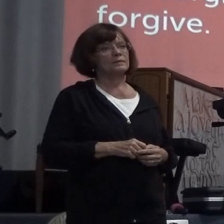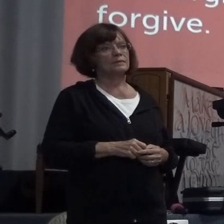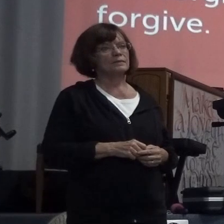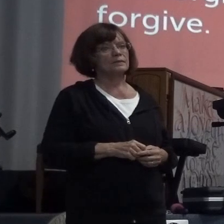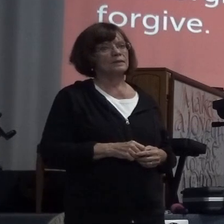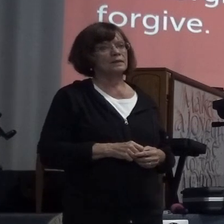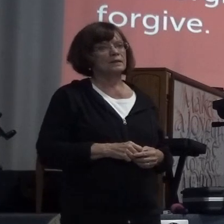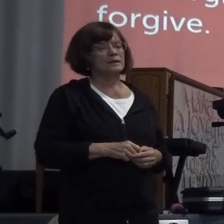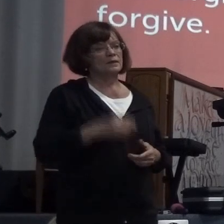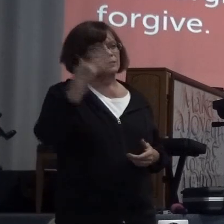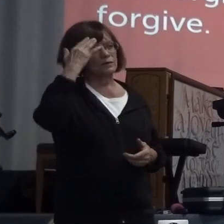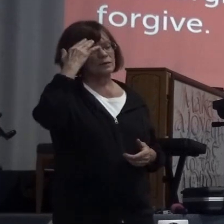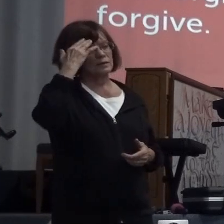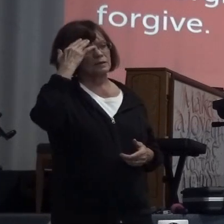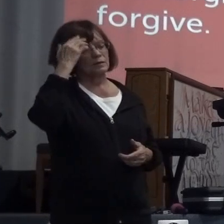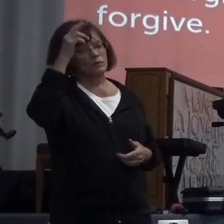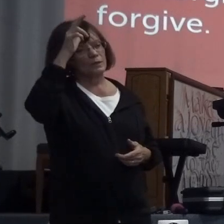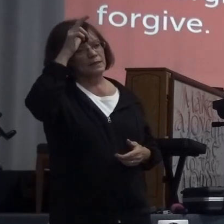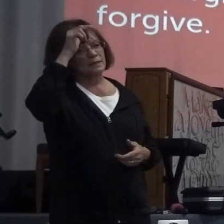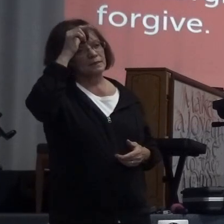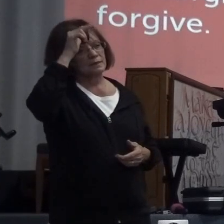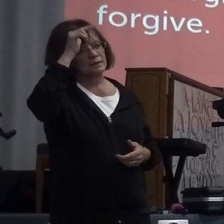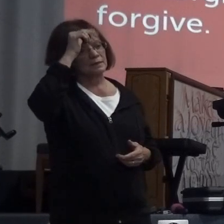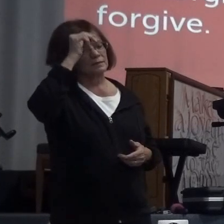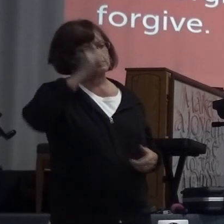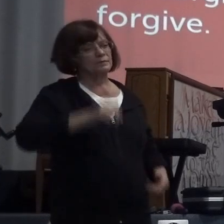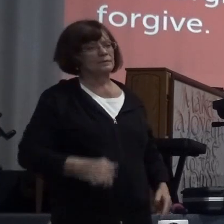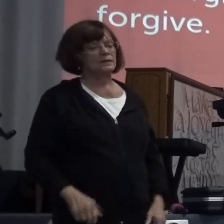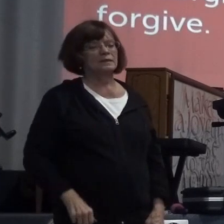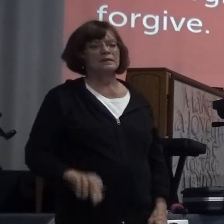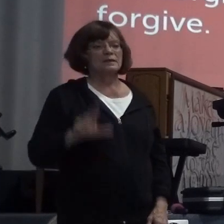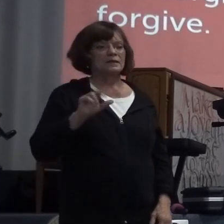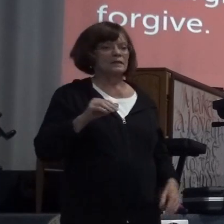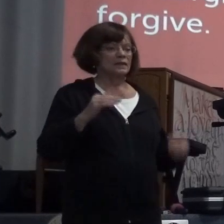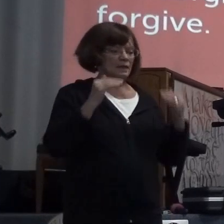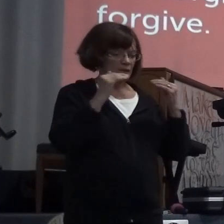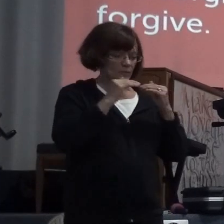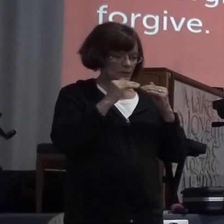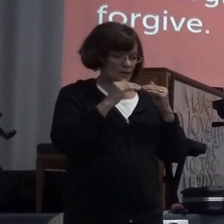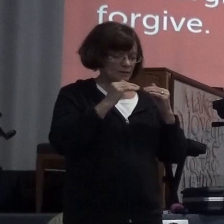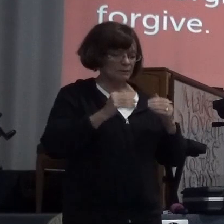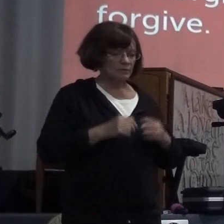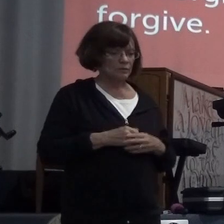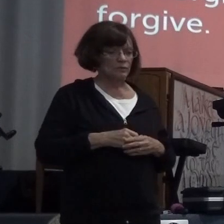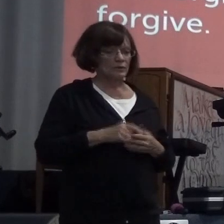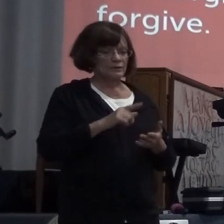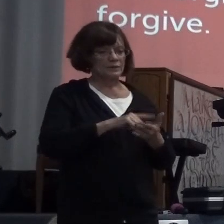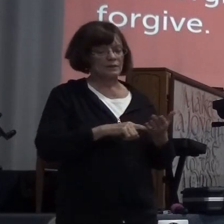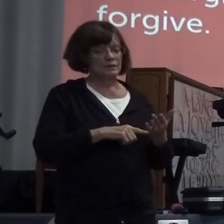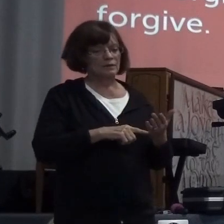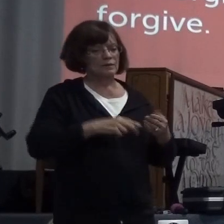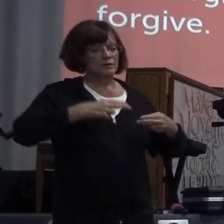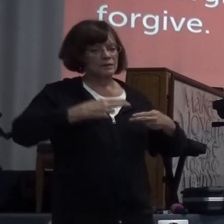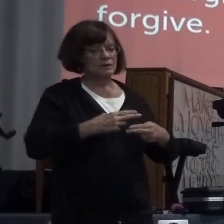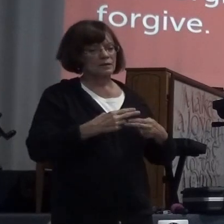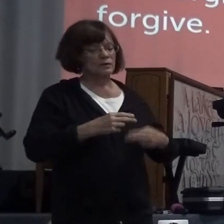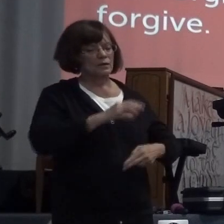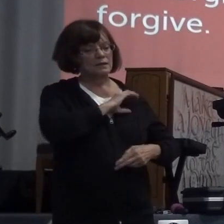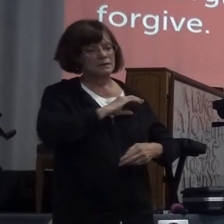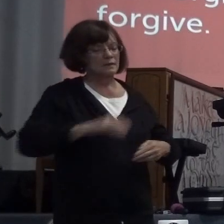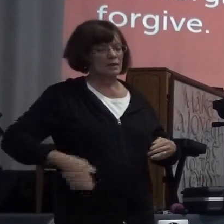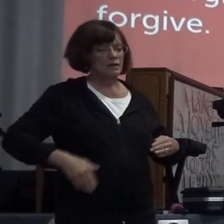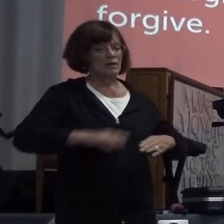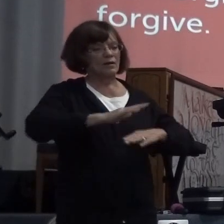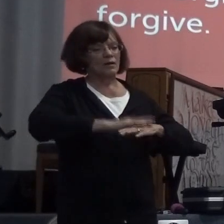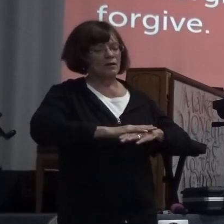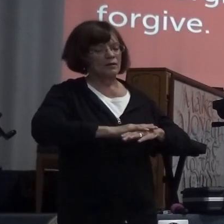You think of just the most wicked thing, and it doesn't even compare to the punishment that Christ took for you on that cross. Nothing. It's